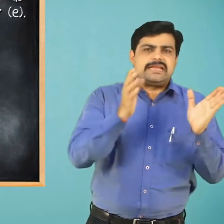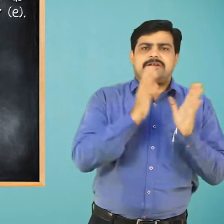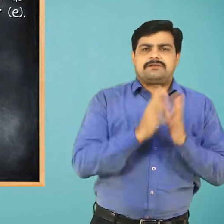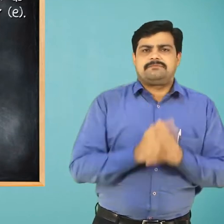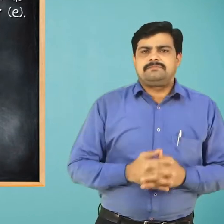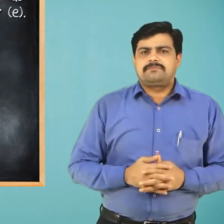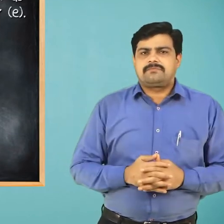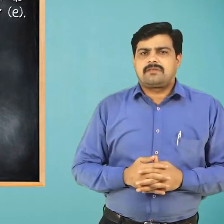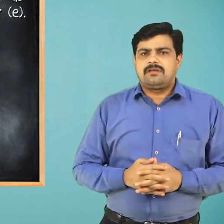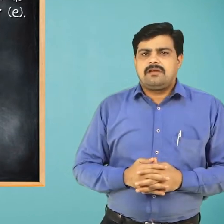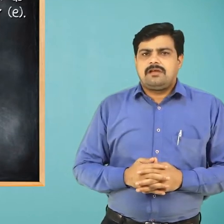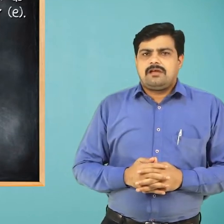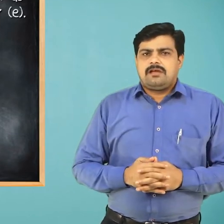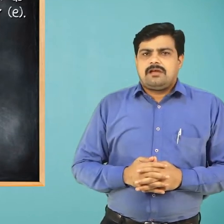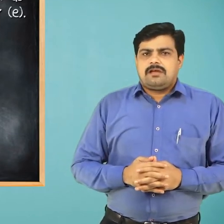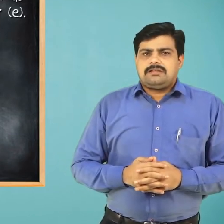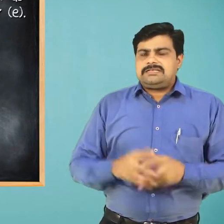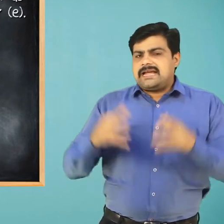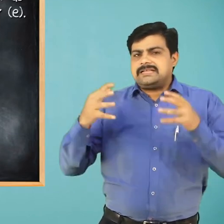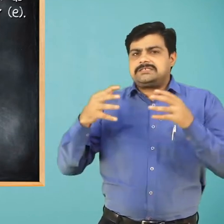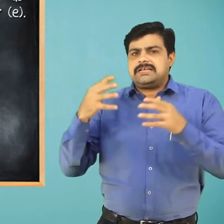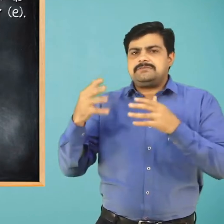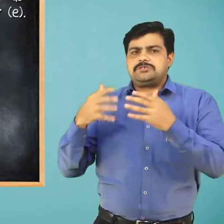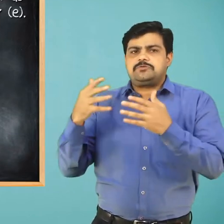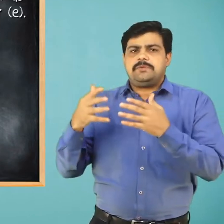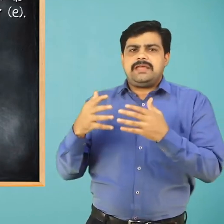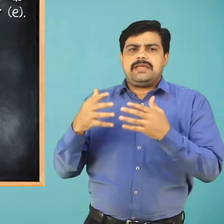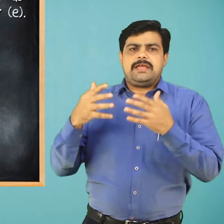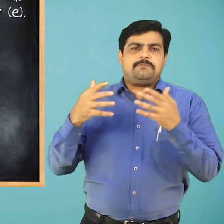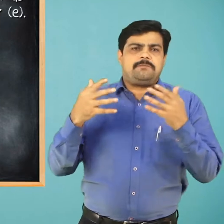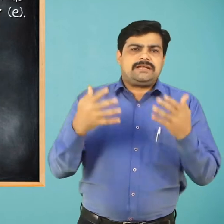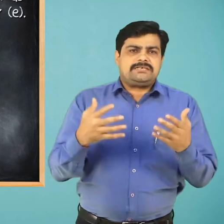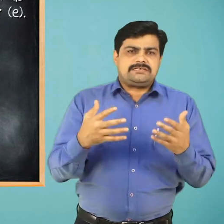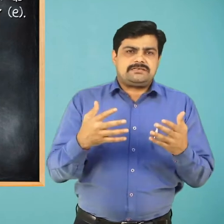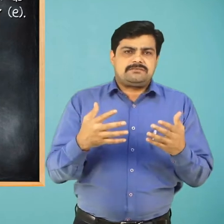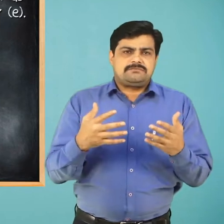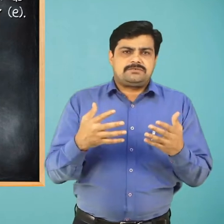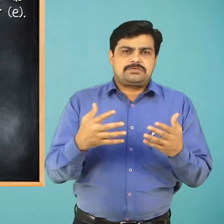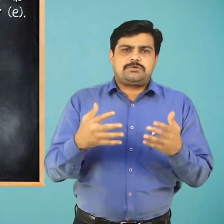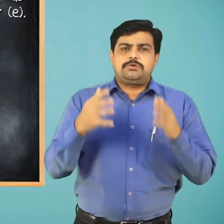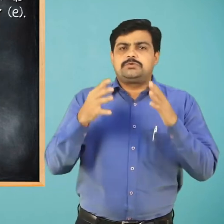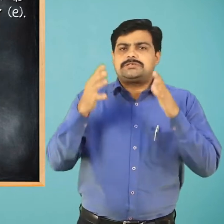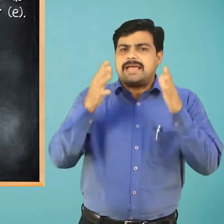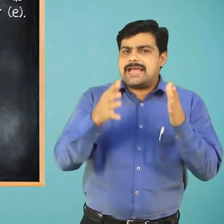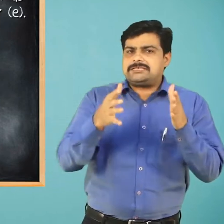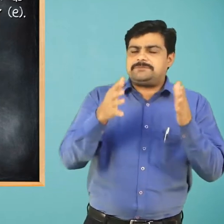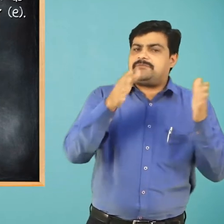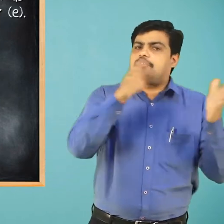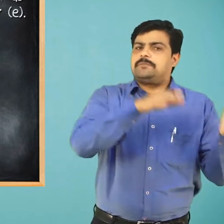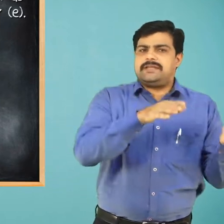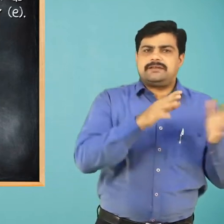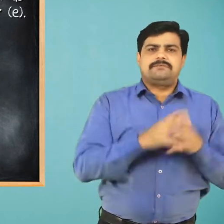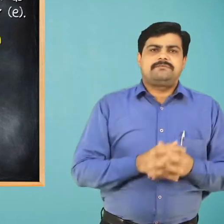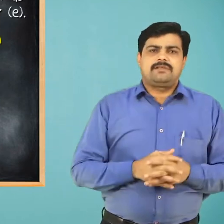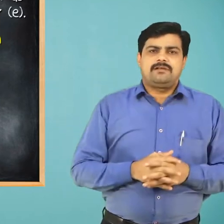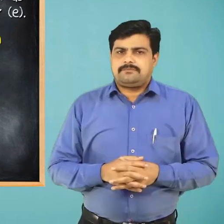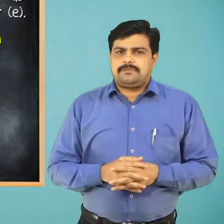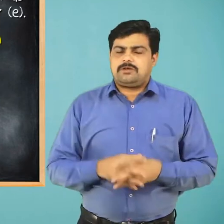here. The tense seems to be in present, so use has before been. Now see